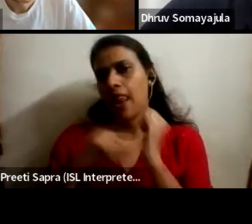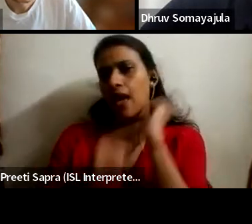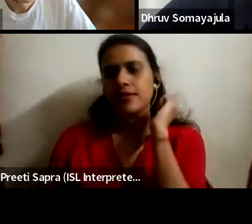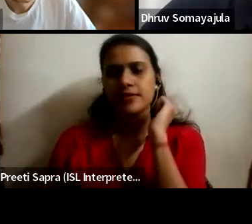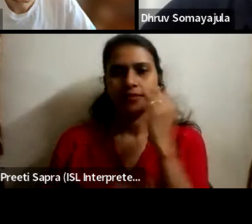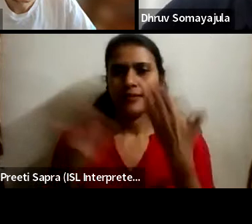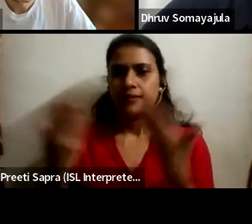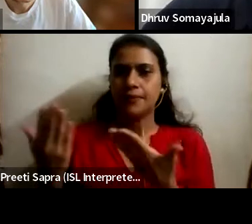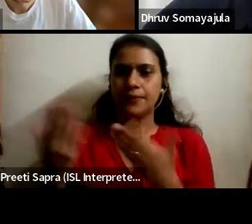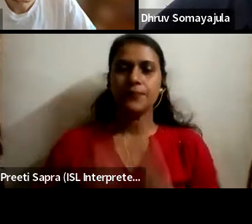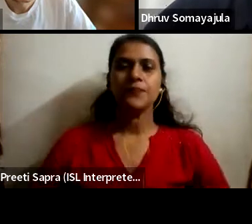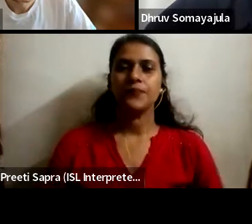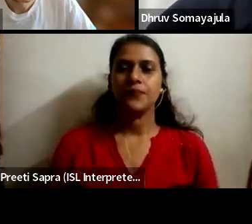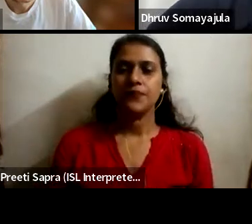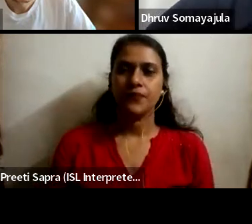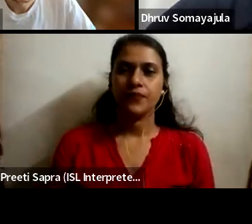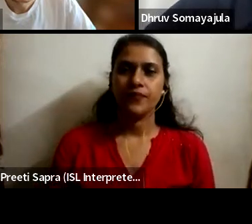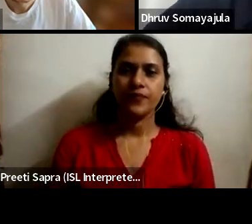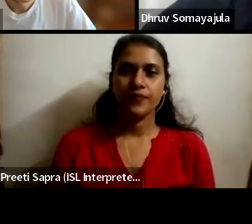make?